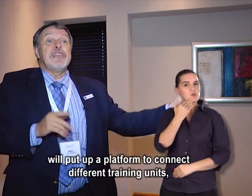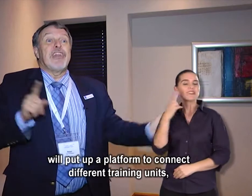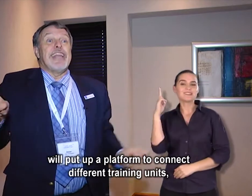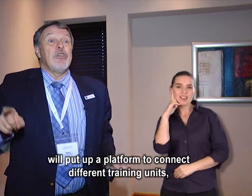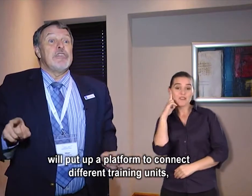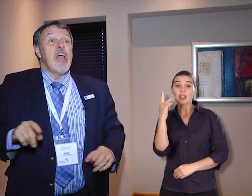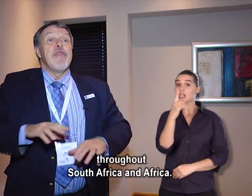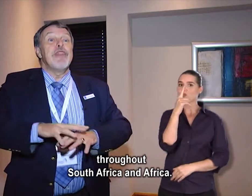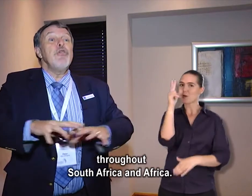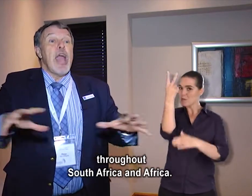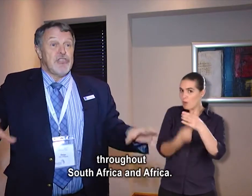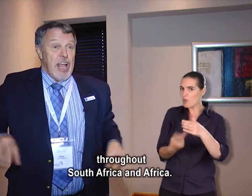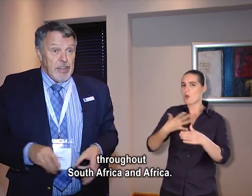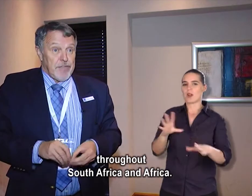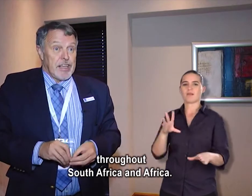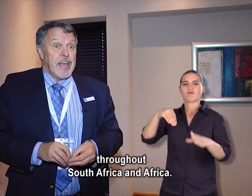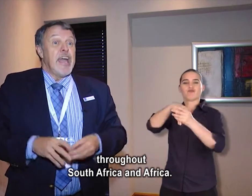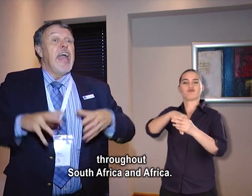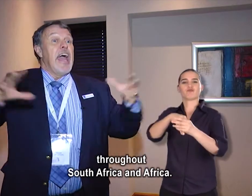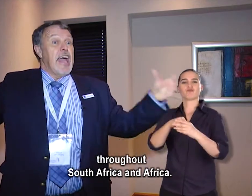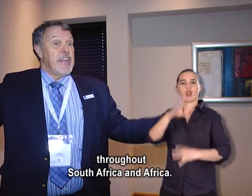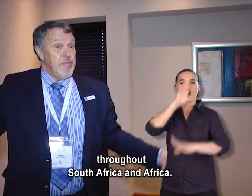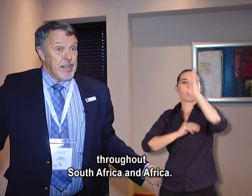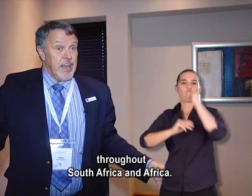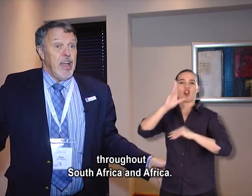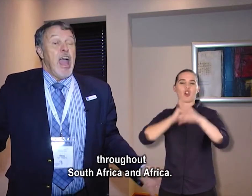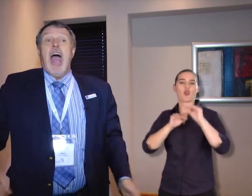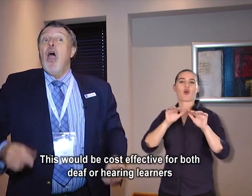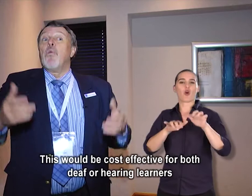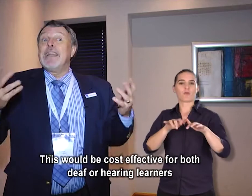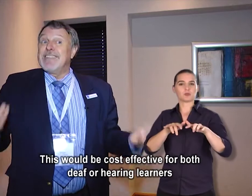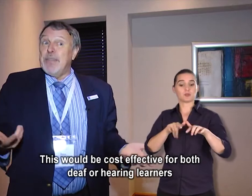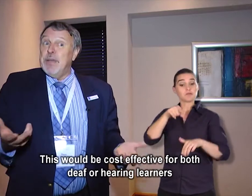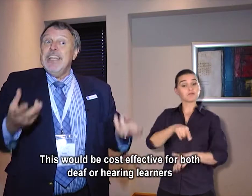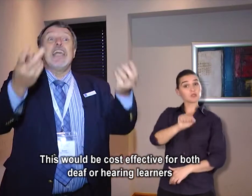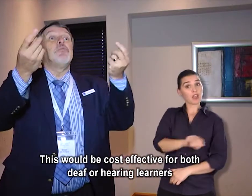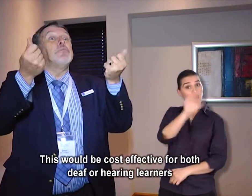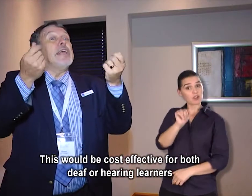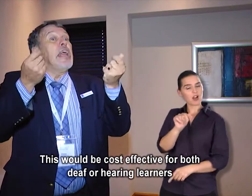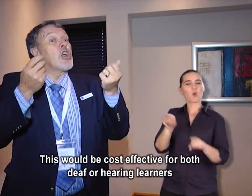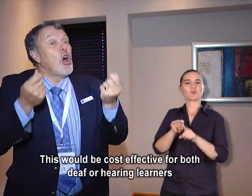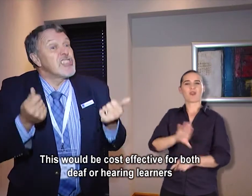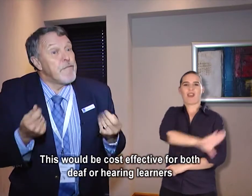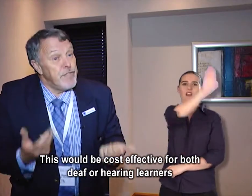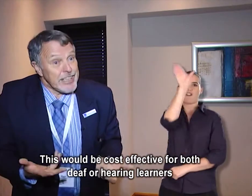different training units throughout South Africa and Africa. What does that mean? It would be cost